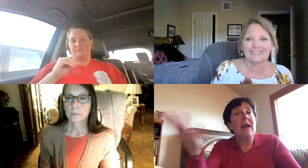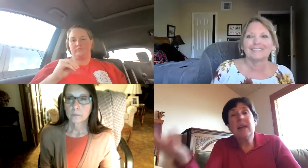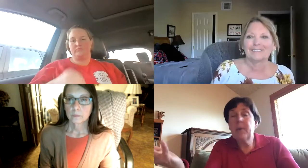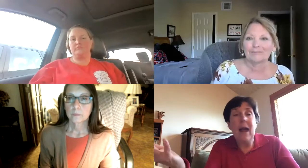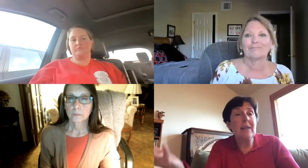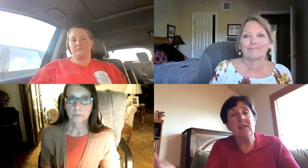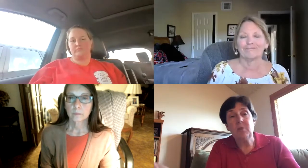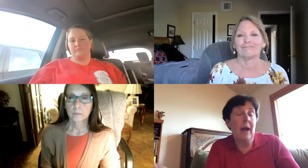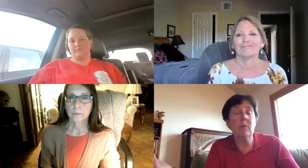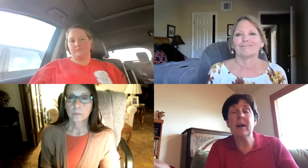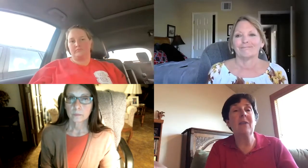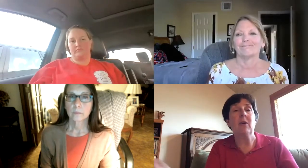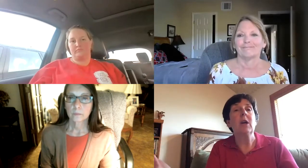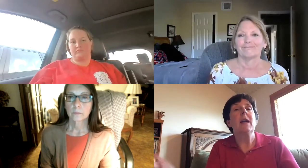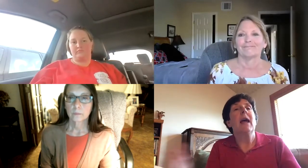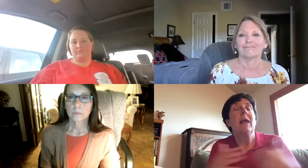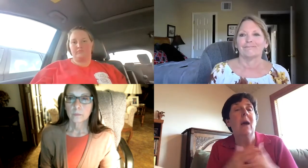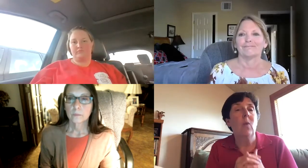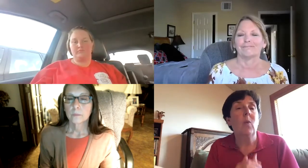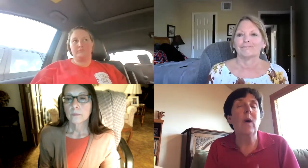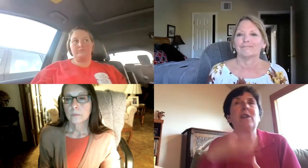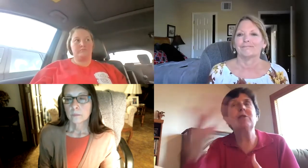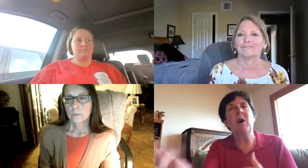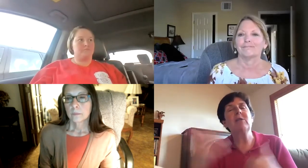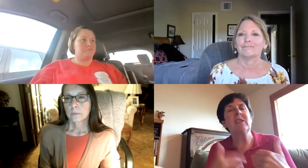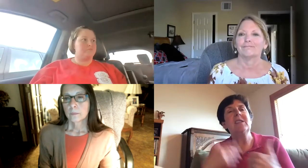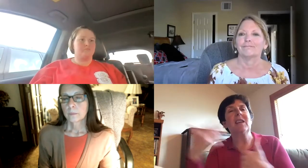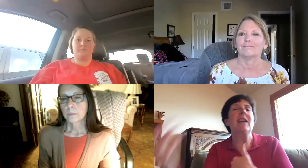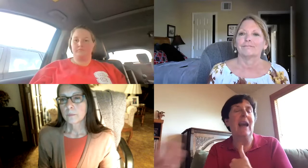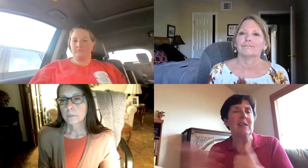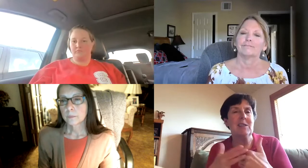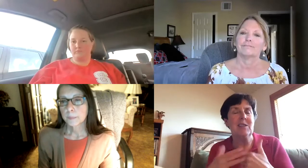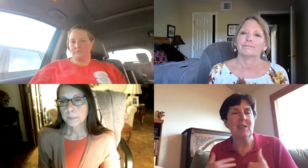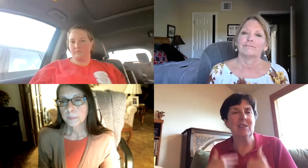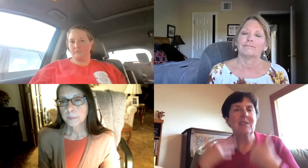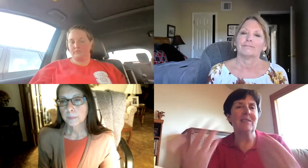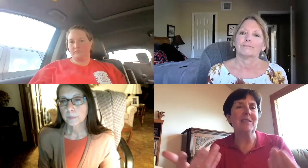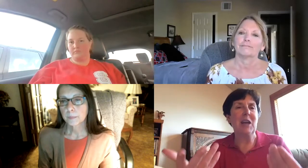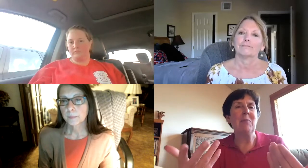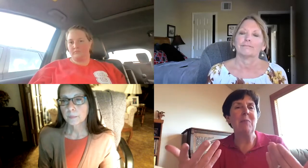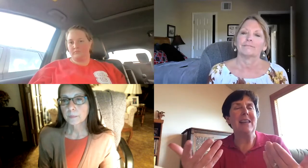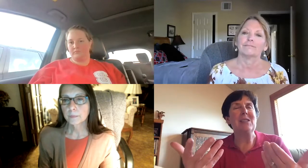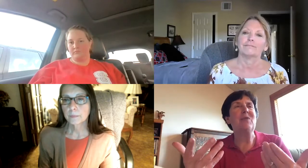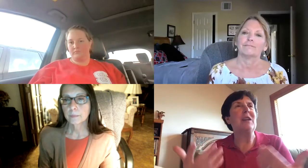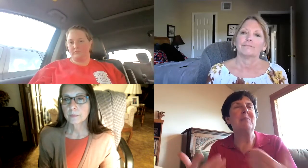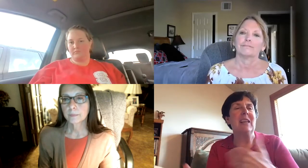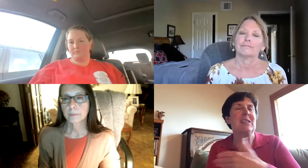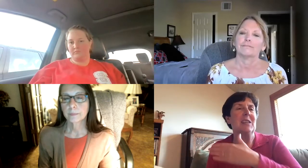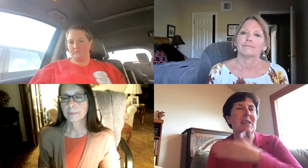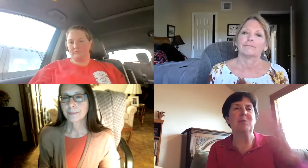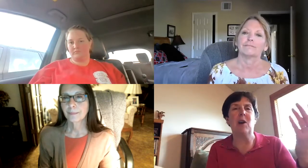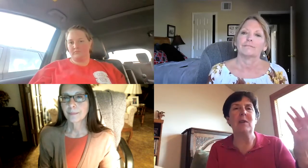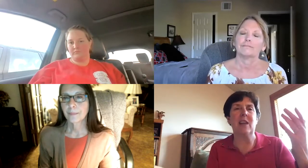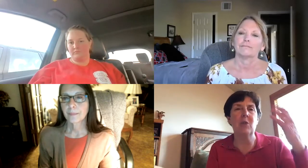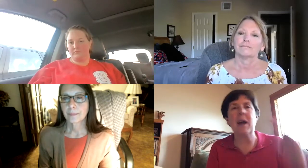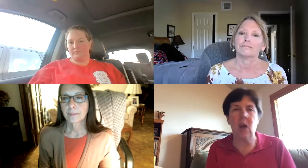Right, I need practice, right? Whatever. What do you suppose is the next comeback? Is it's funny because the